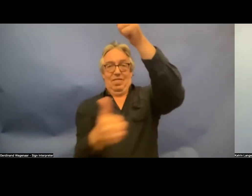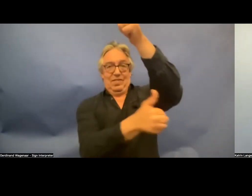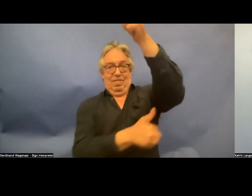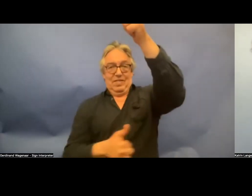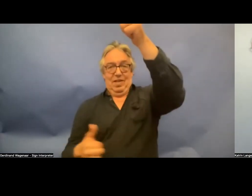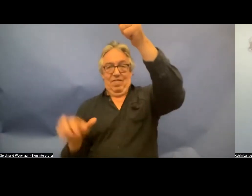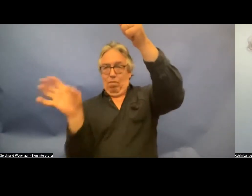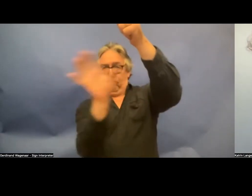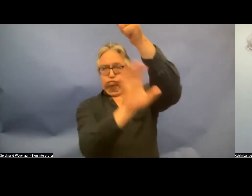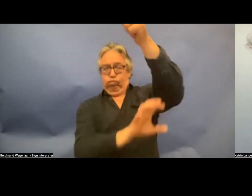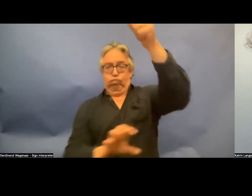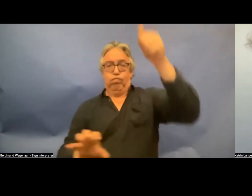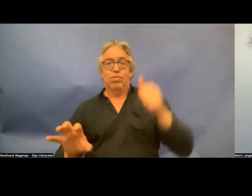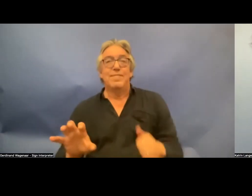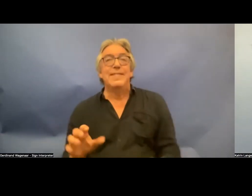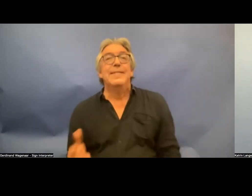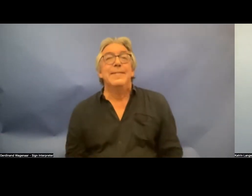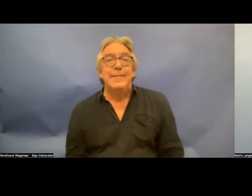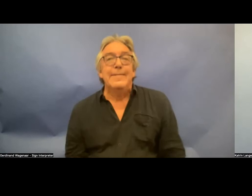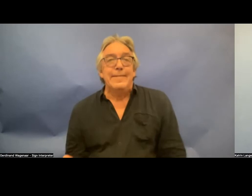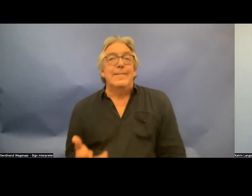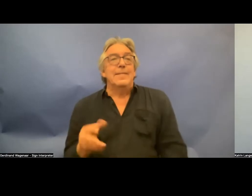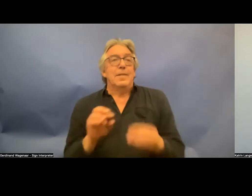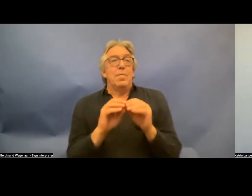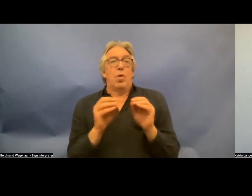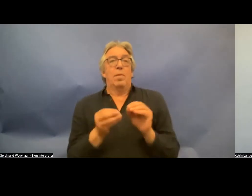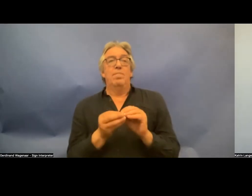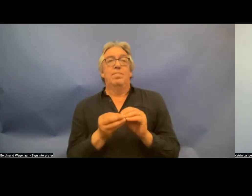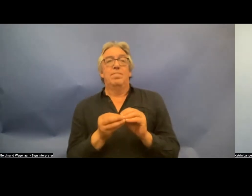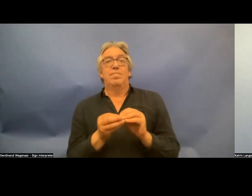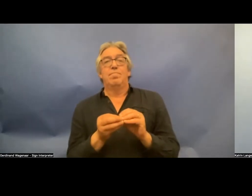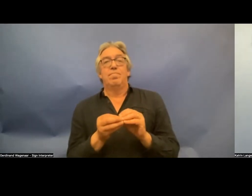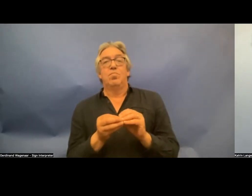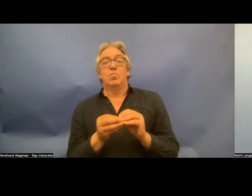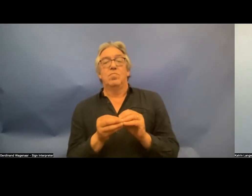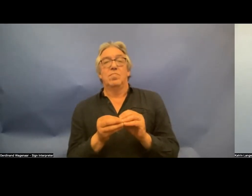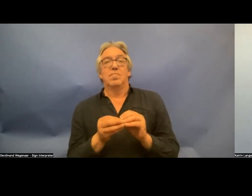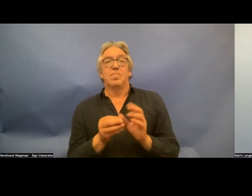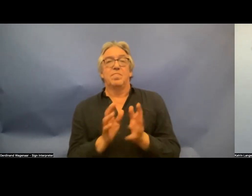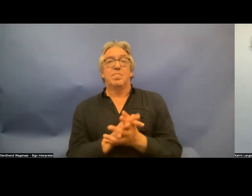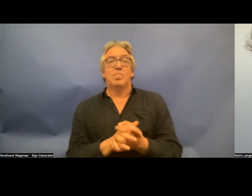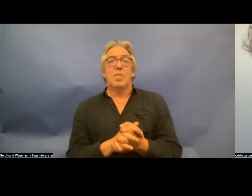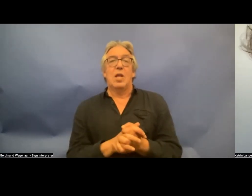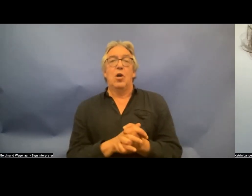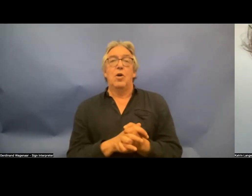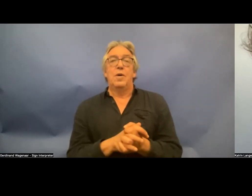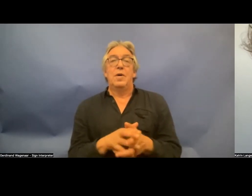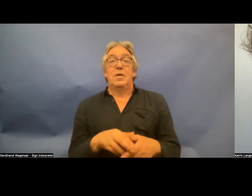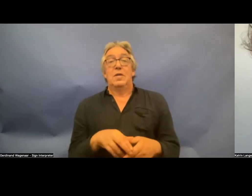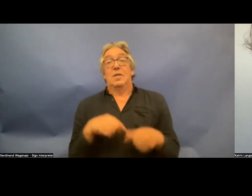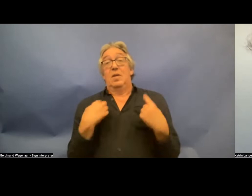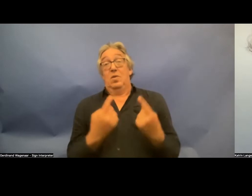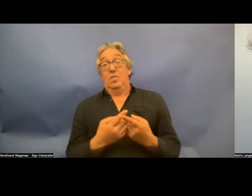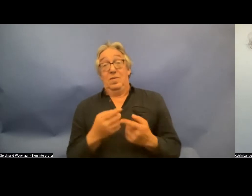we flagged in the European Parliament that when we have the child guarantee, please be aware of children with